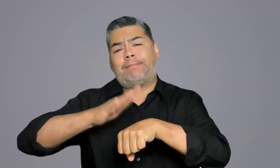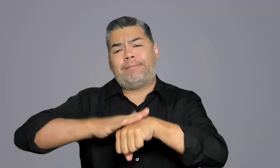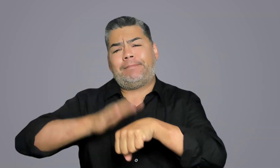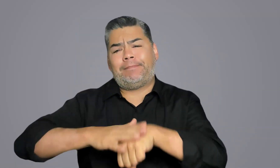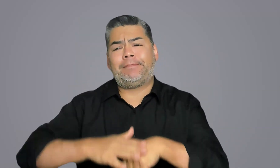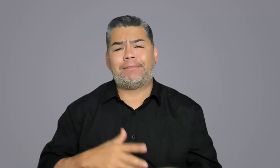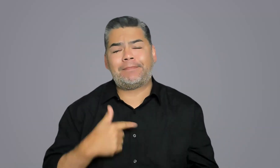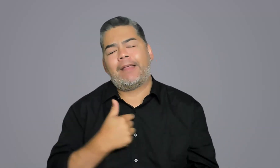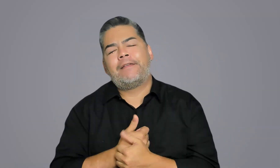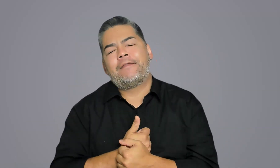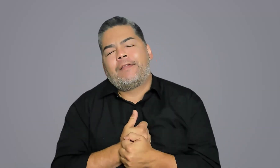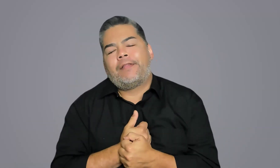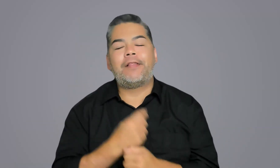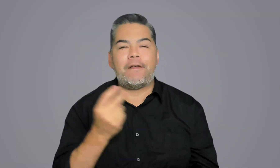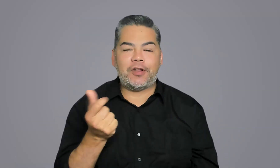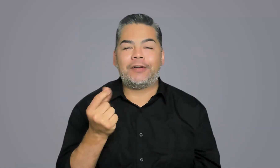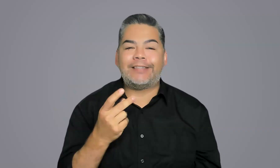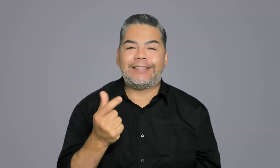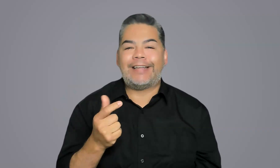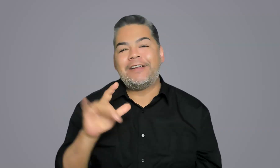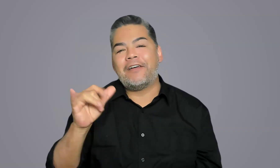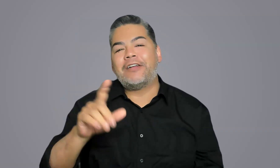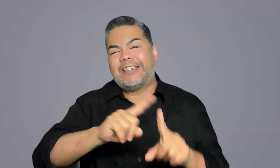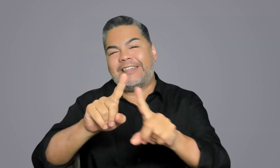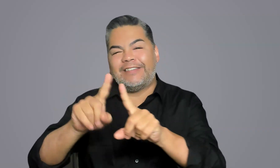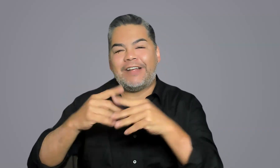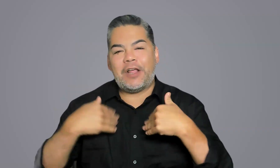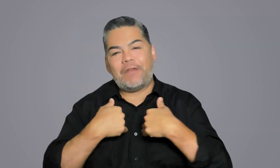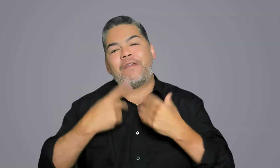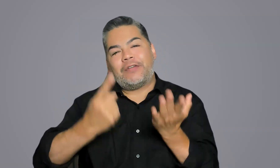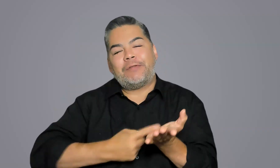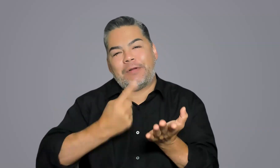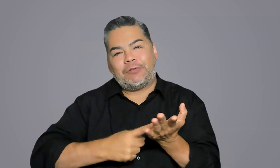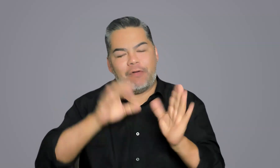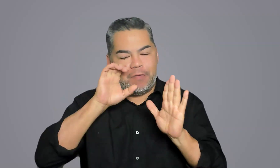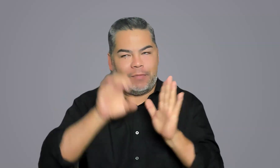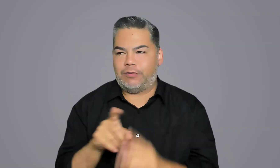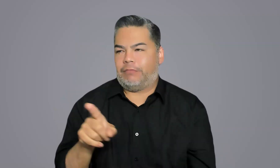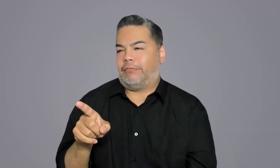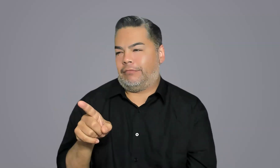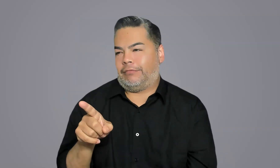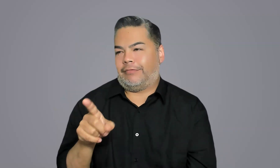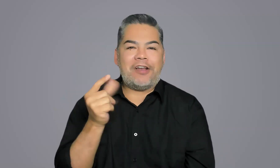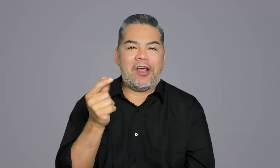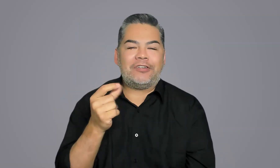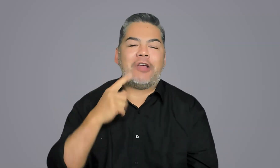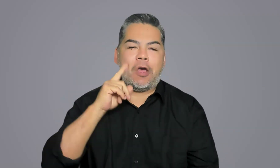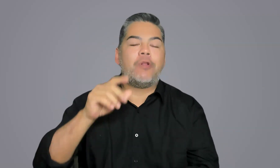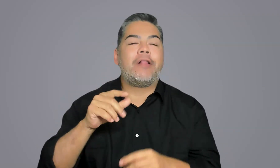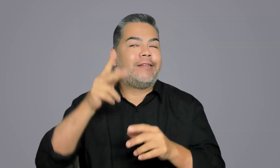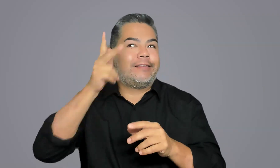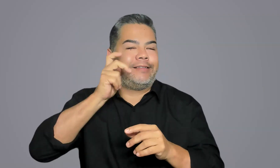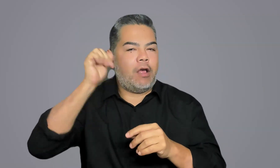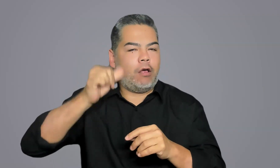love an animal. So throughout the presentation, there are somewhat topical pictures of dogs, which I will audio describe so all of us can enjoy them